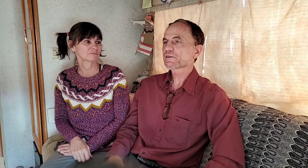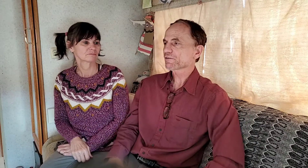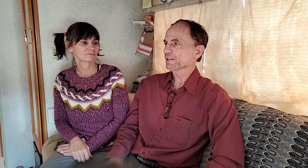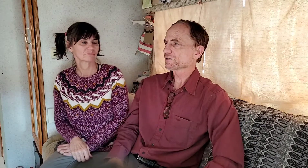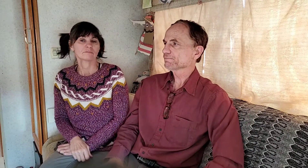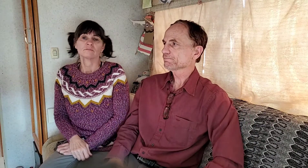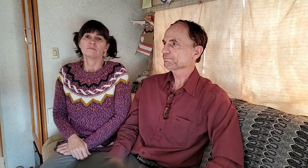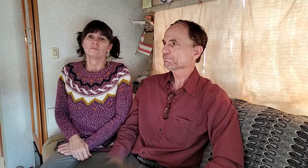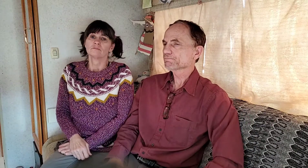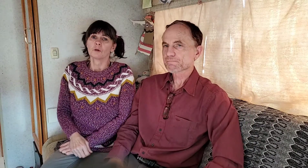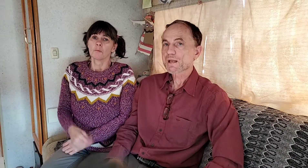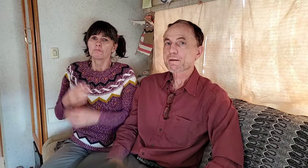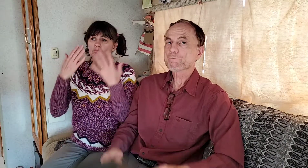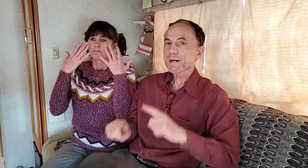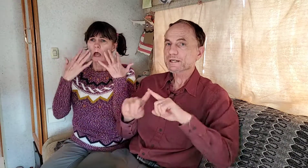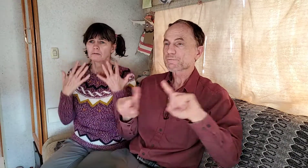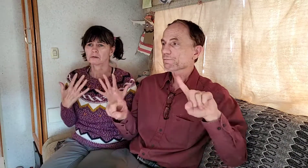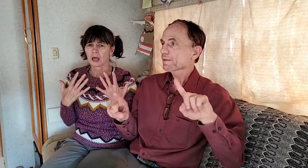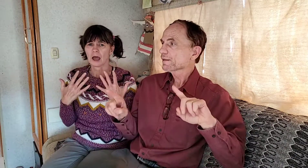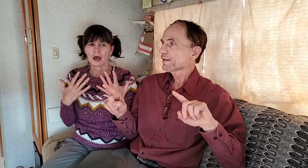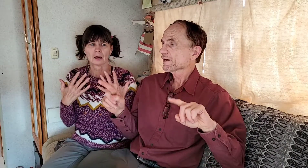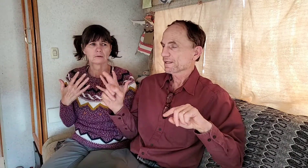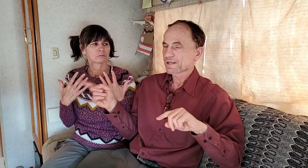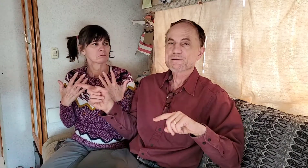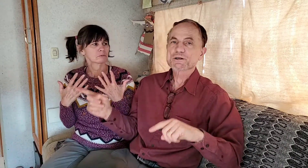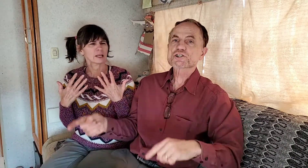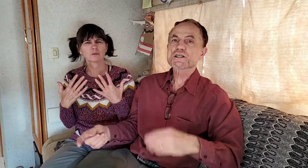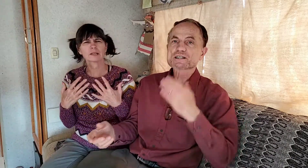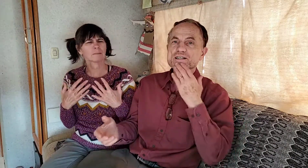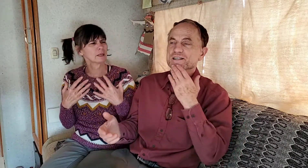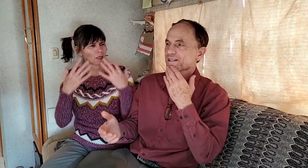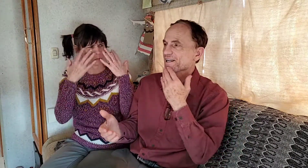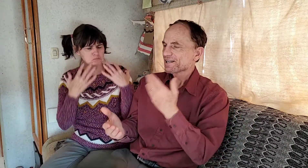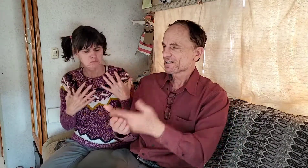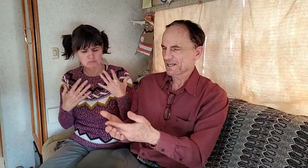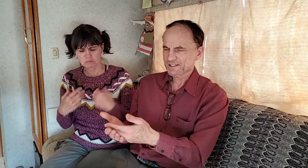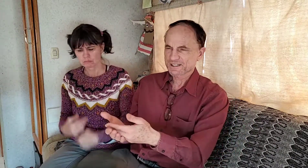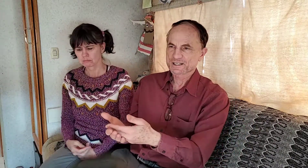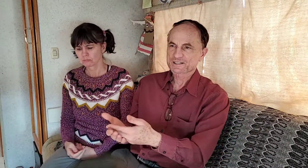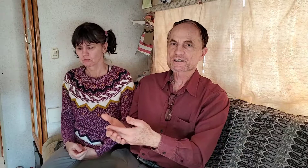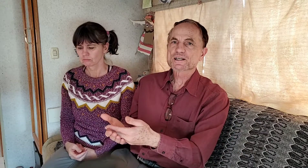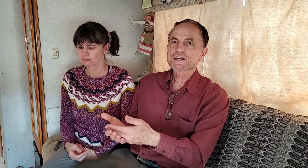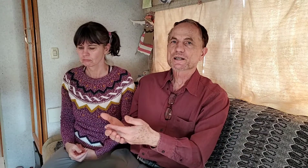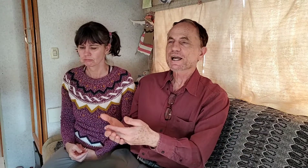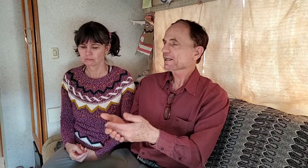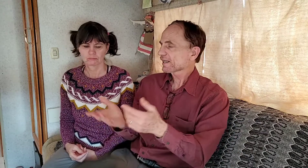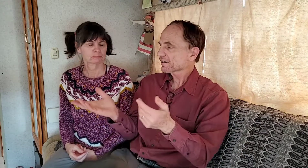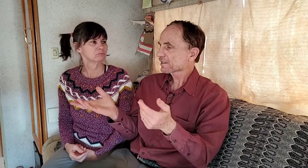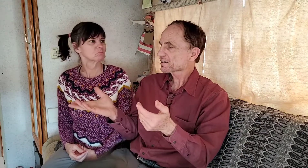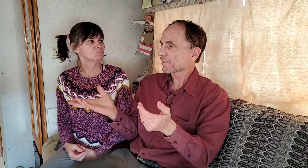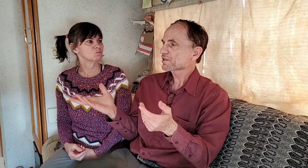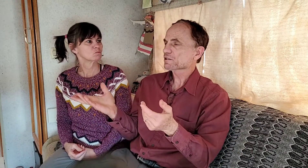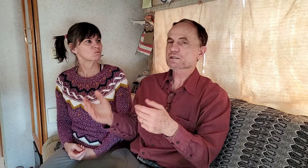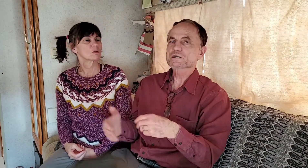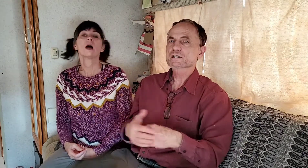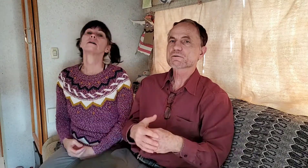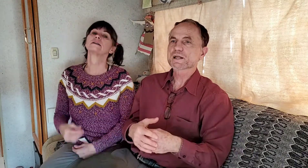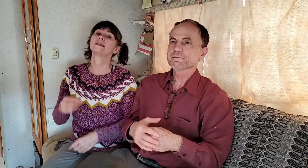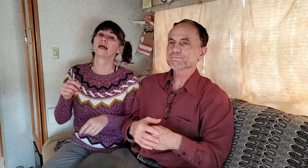different. But how sad. But that's really mean. Yes, it is. Like the stepsisters in Cinderella. That